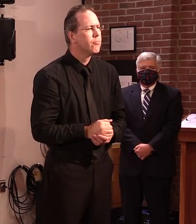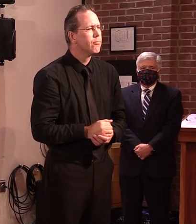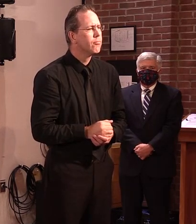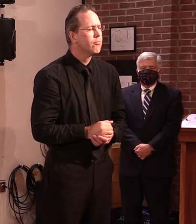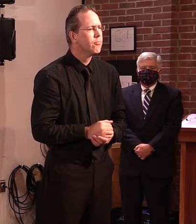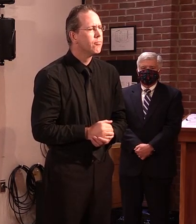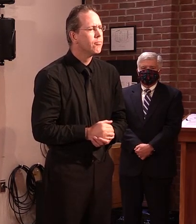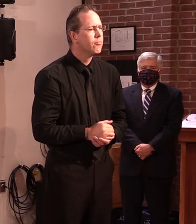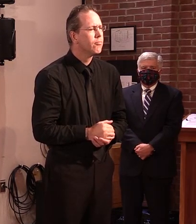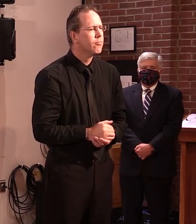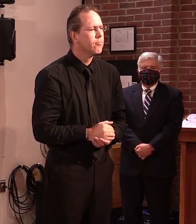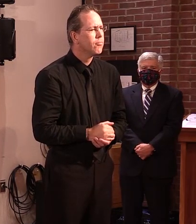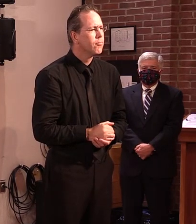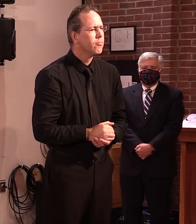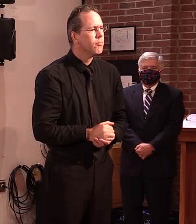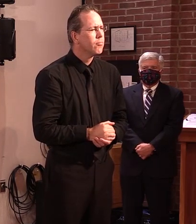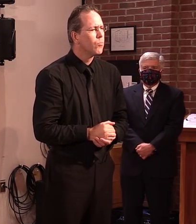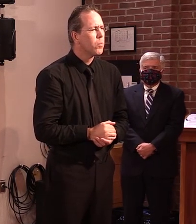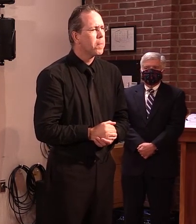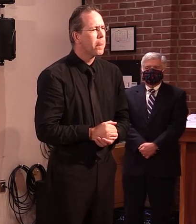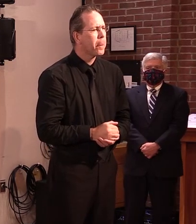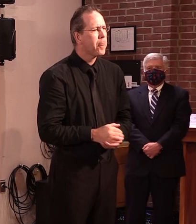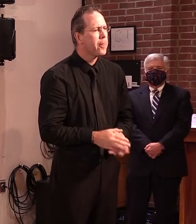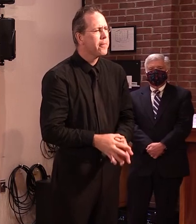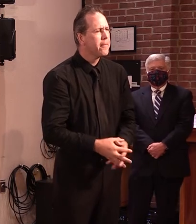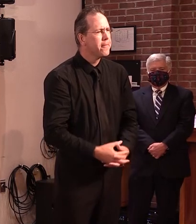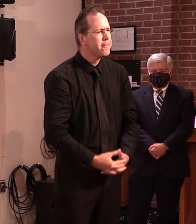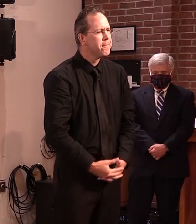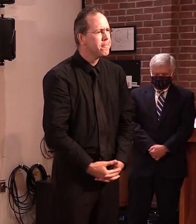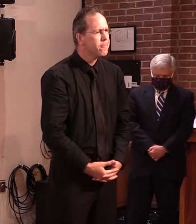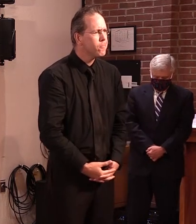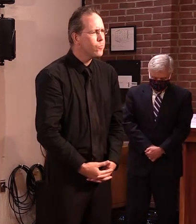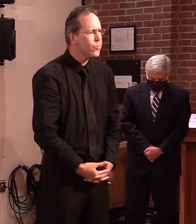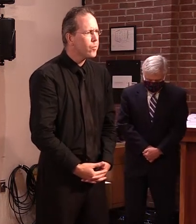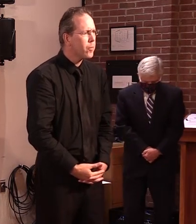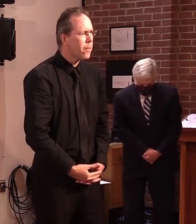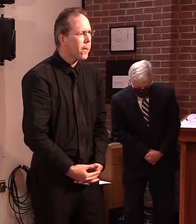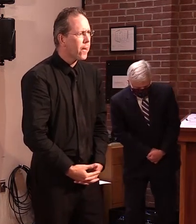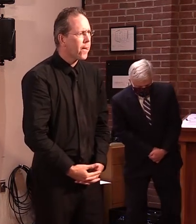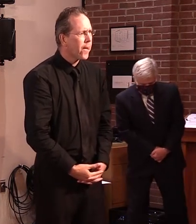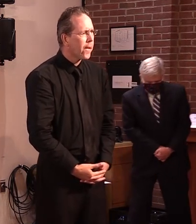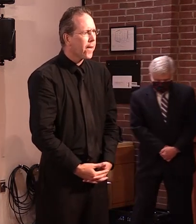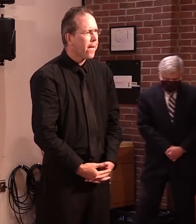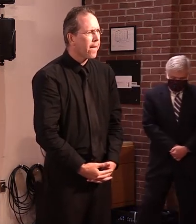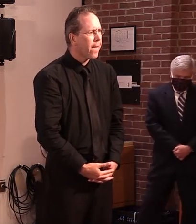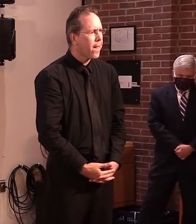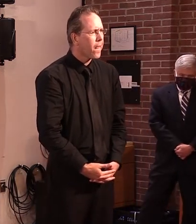Pointed to various success models.